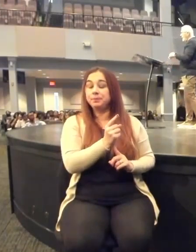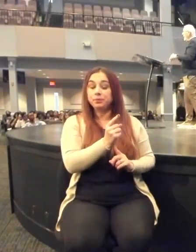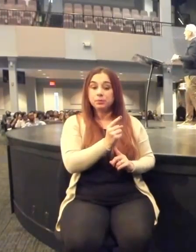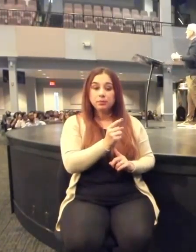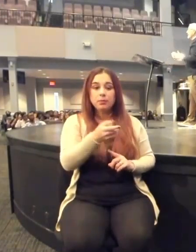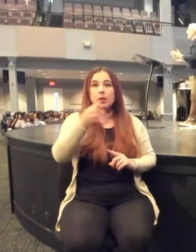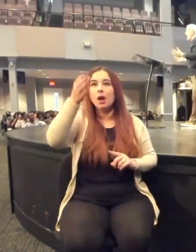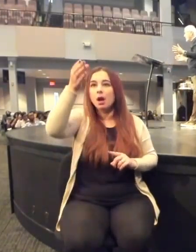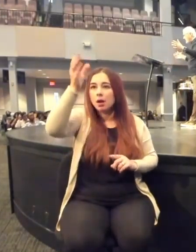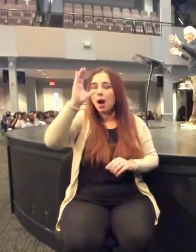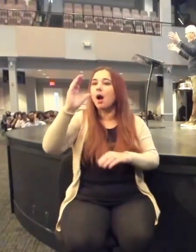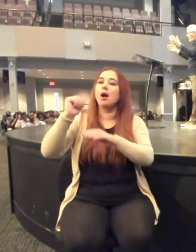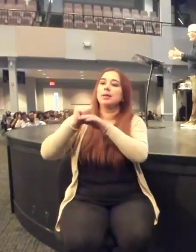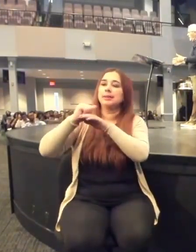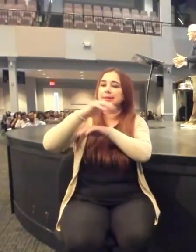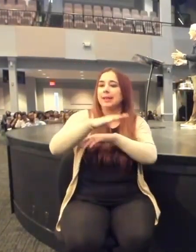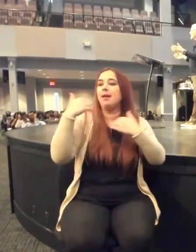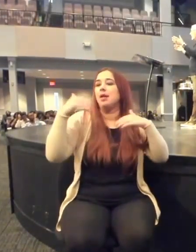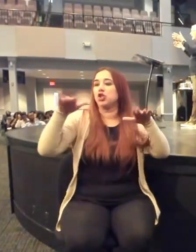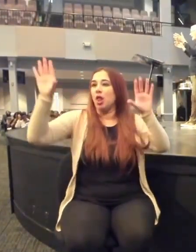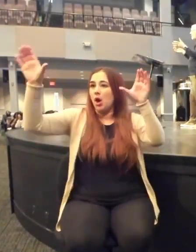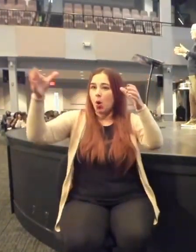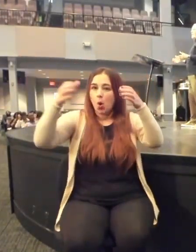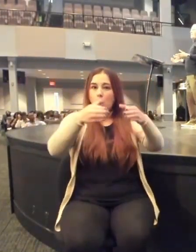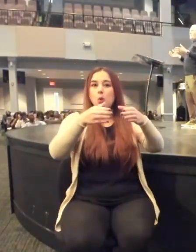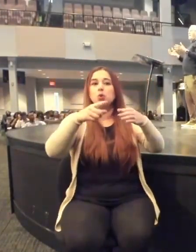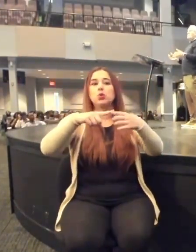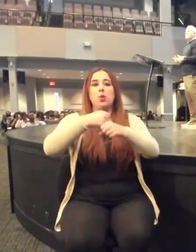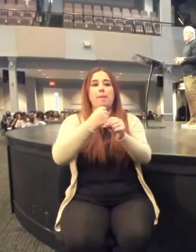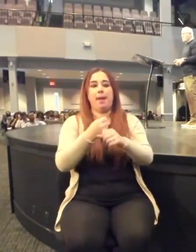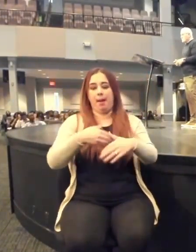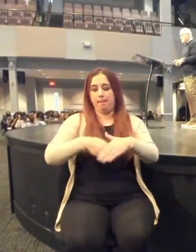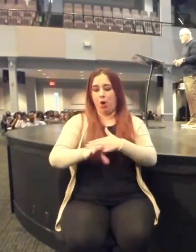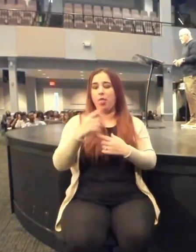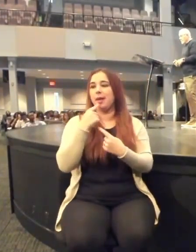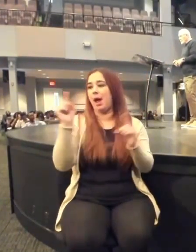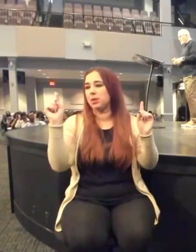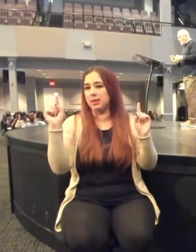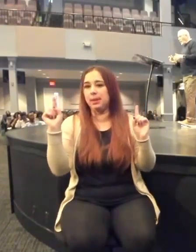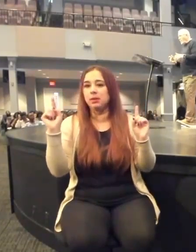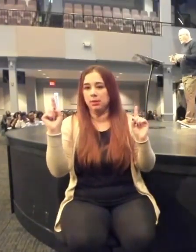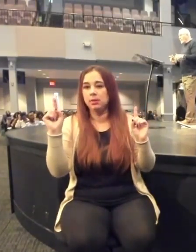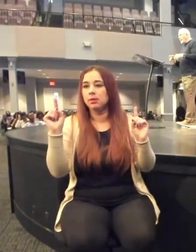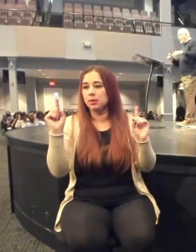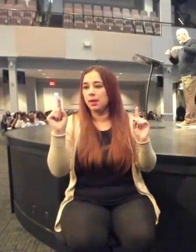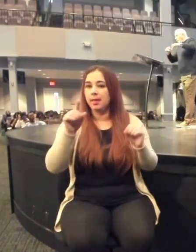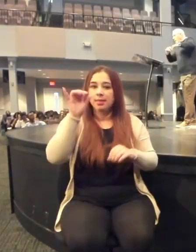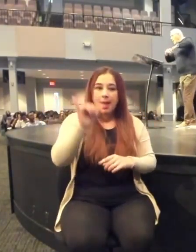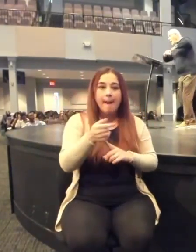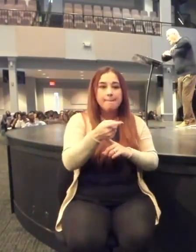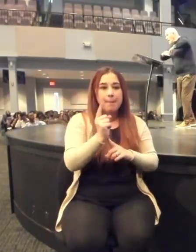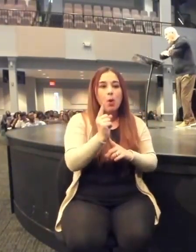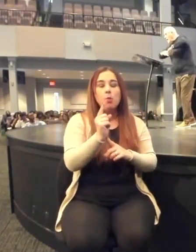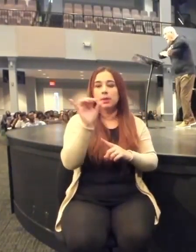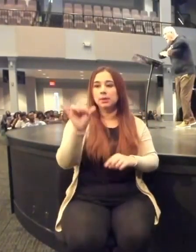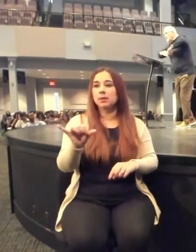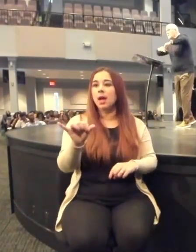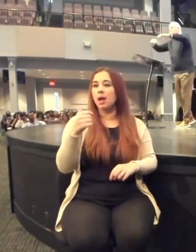time, God sent an angelic host to make a birth announcement. It's a moment that we